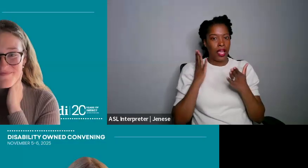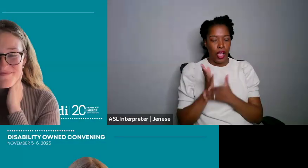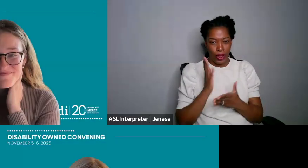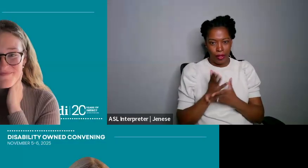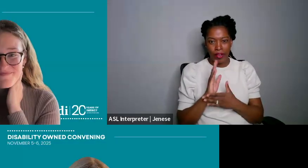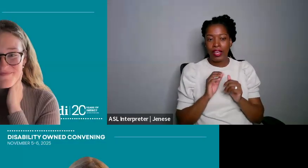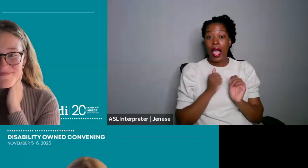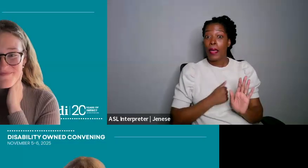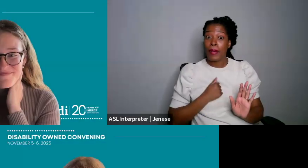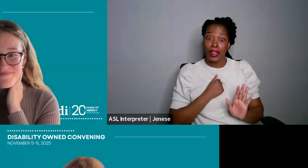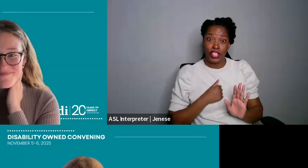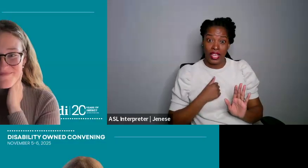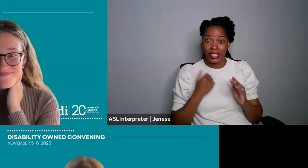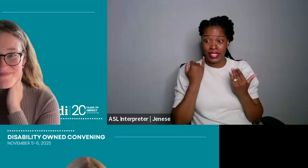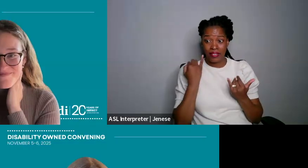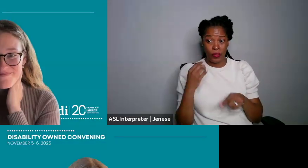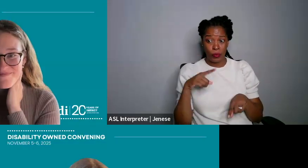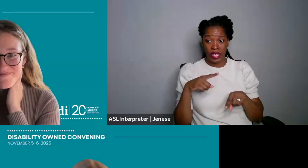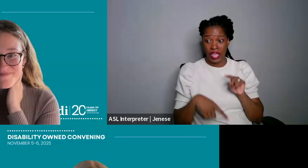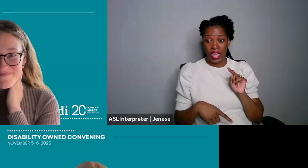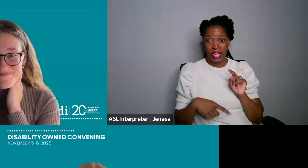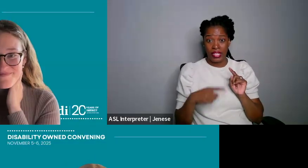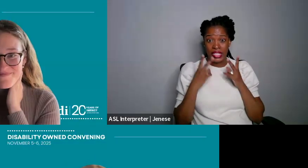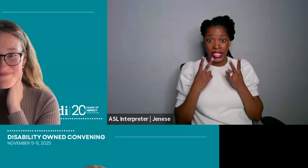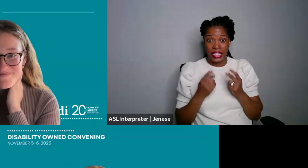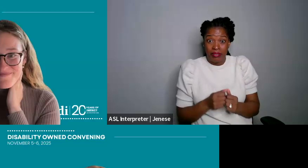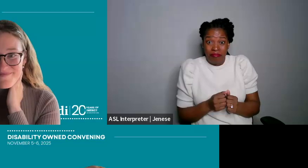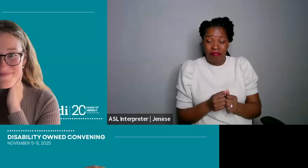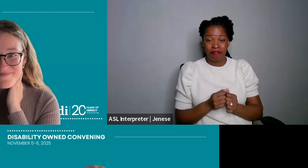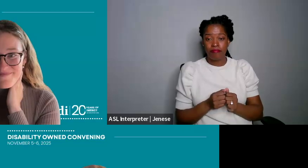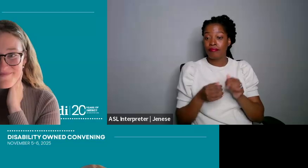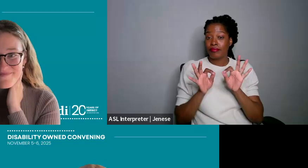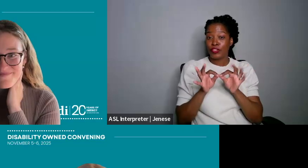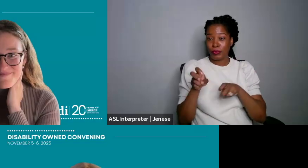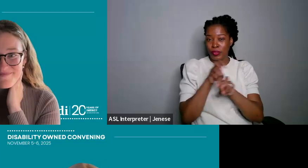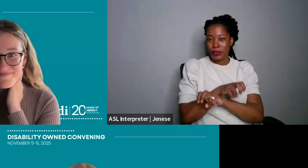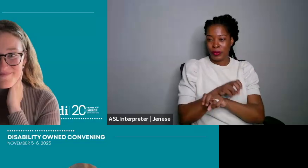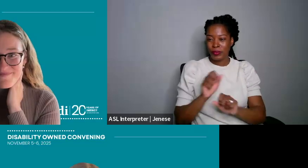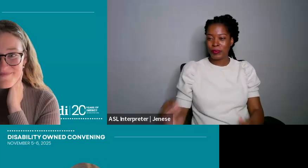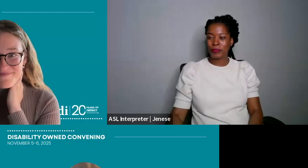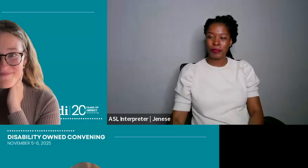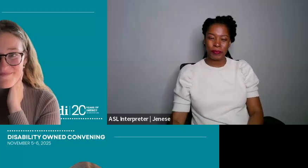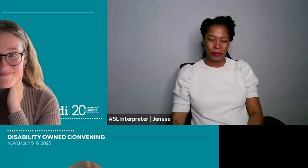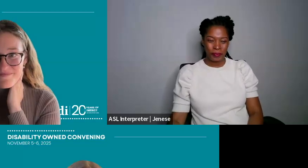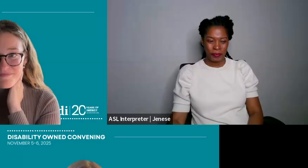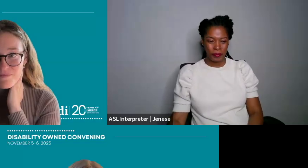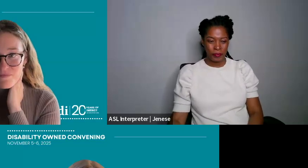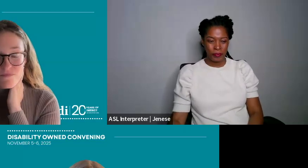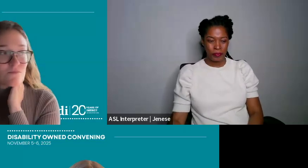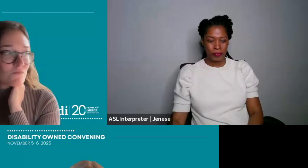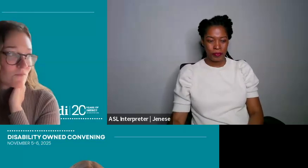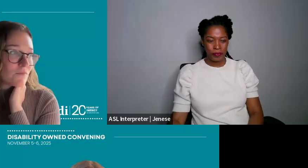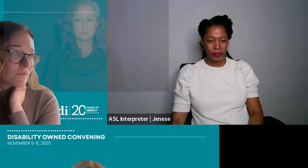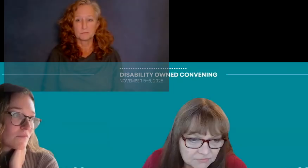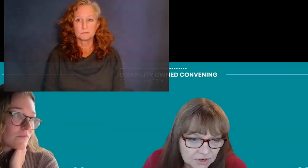I apologize that you cannot see me. All right. If I haven't posted in a long